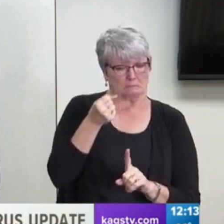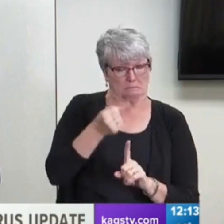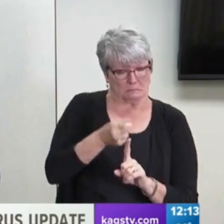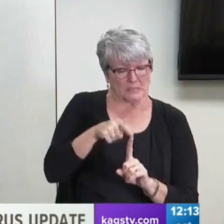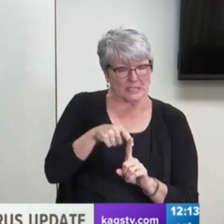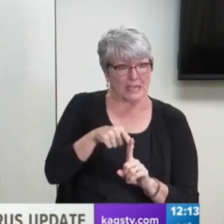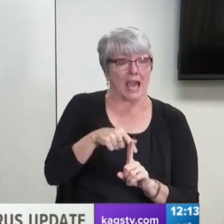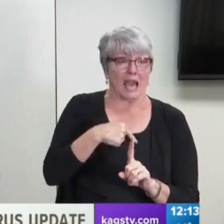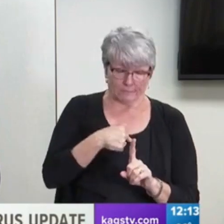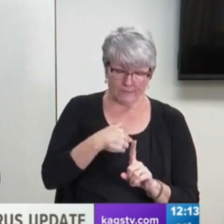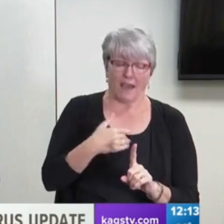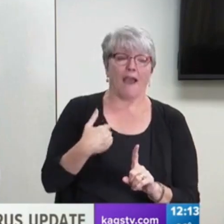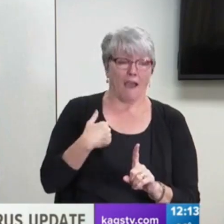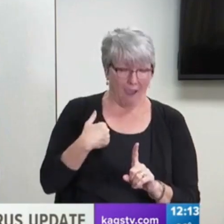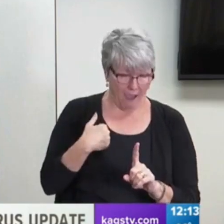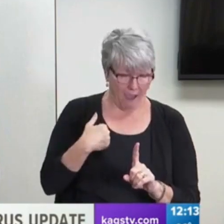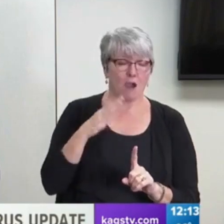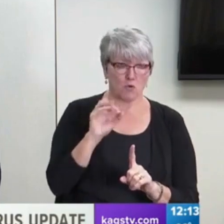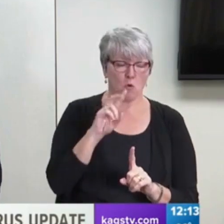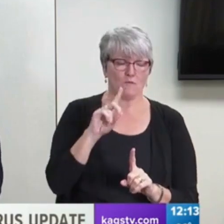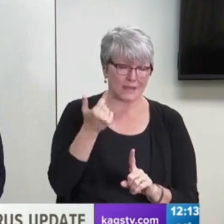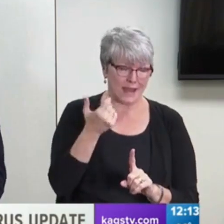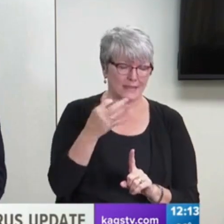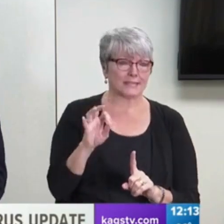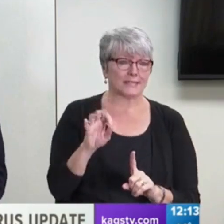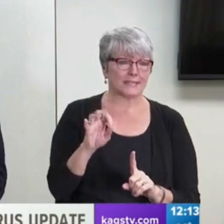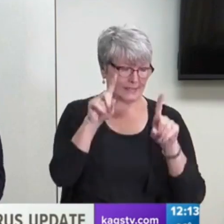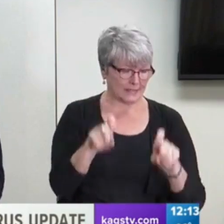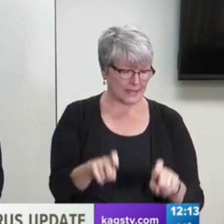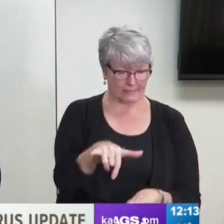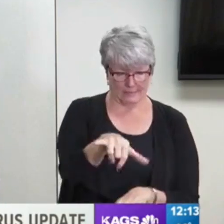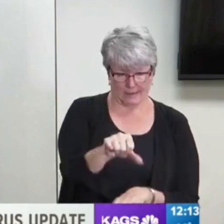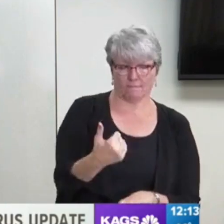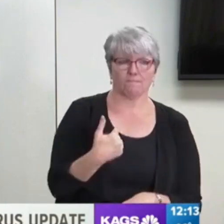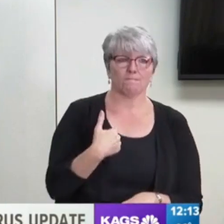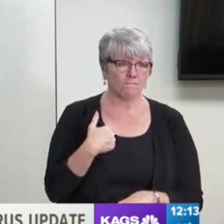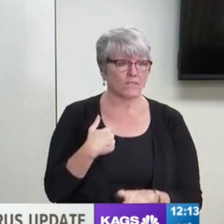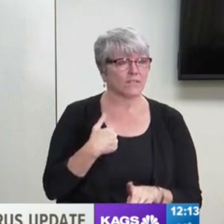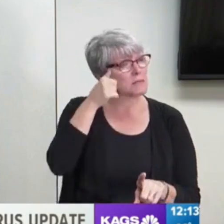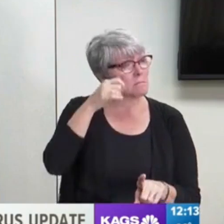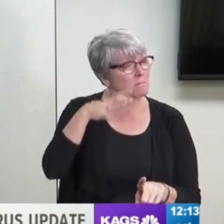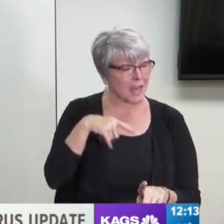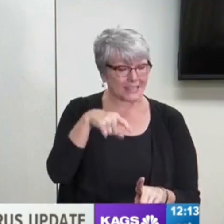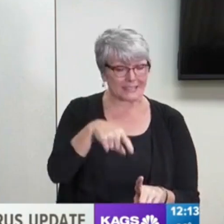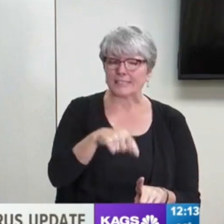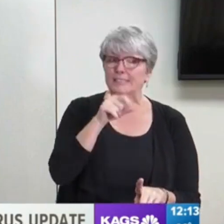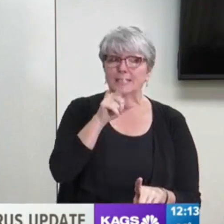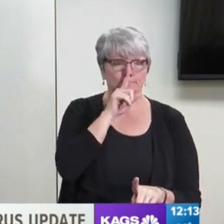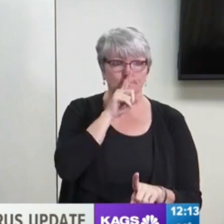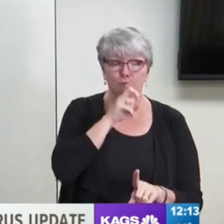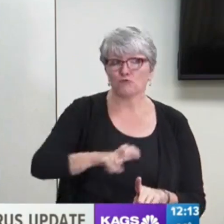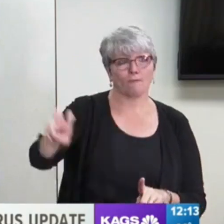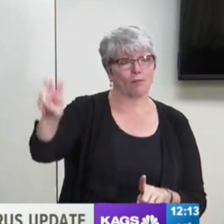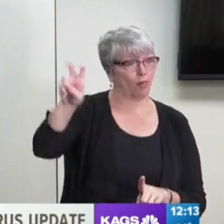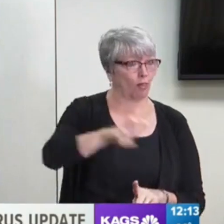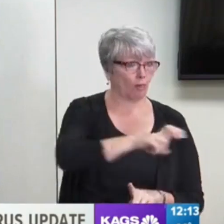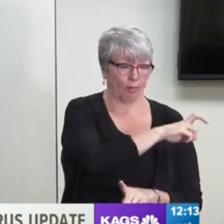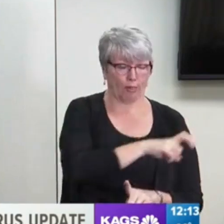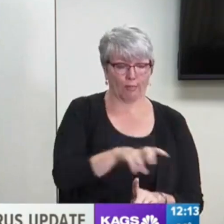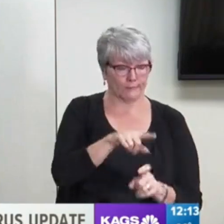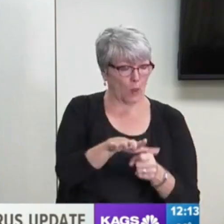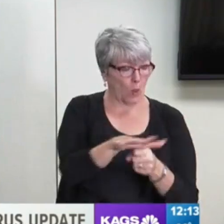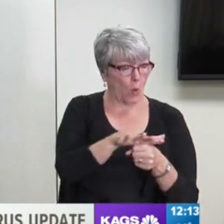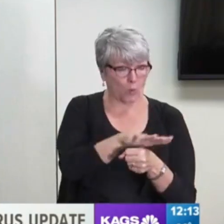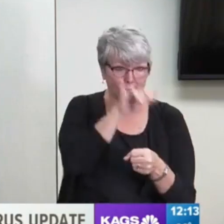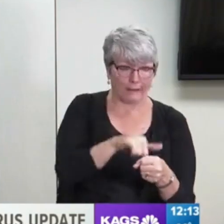has tested positive for COVID-19. Significantly, this gentleman does not have a travel history. We also